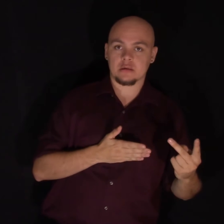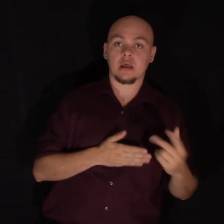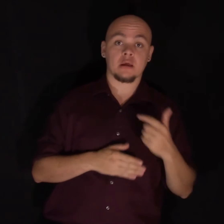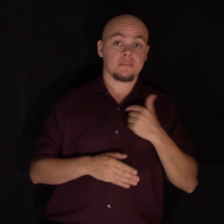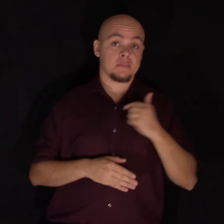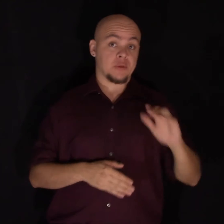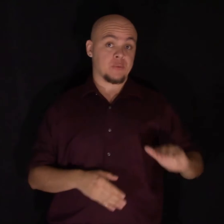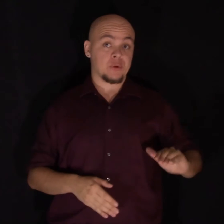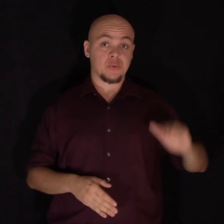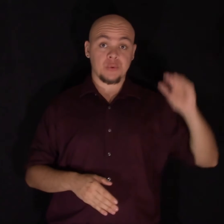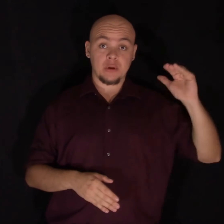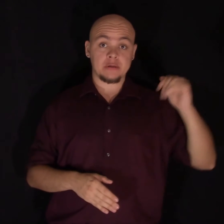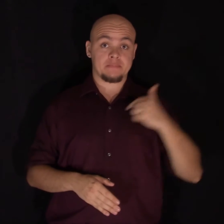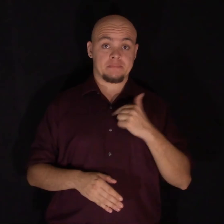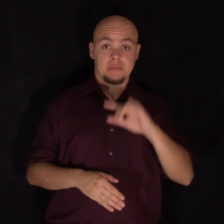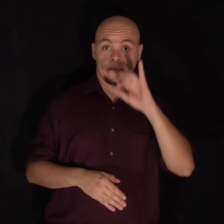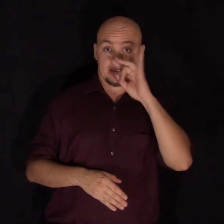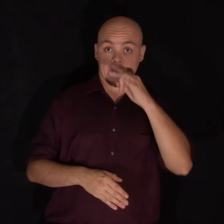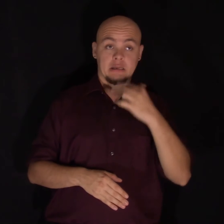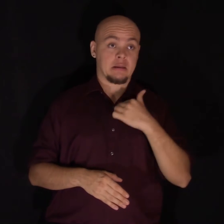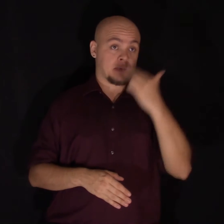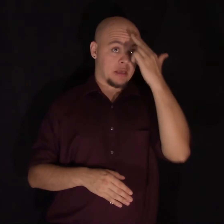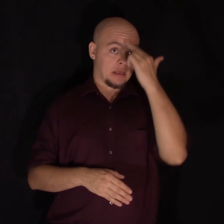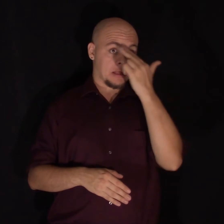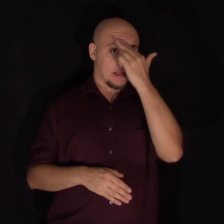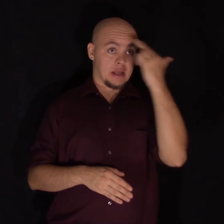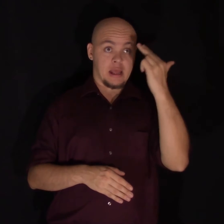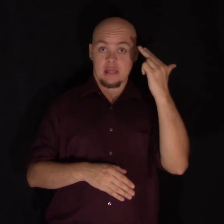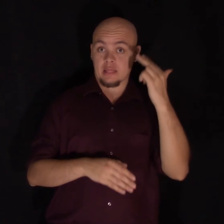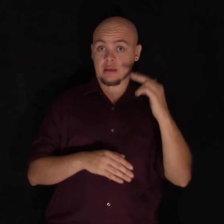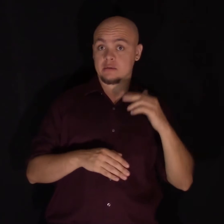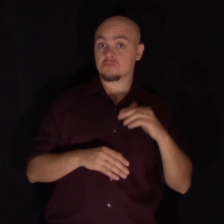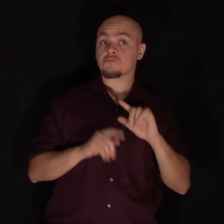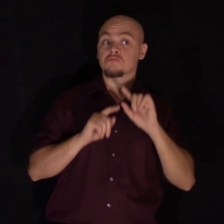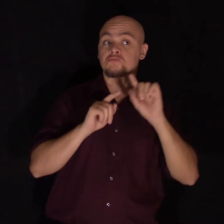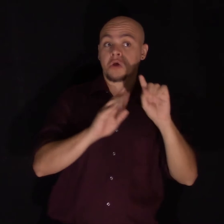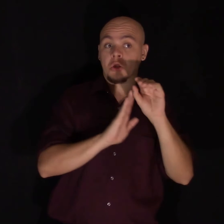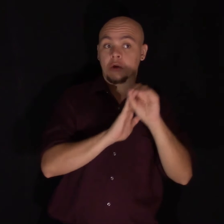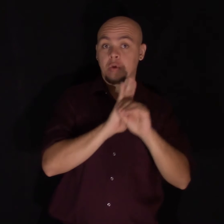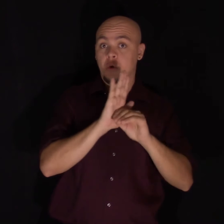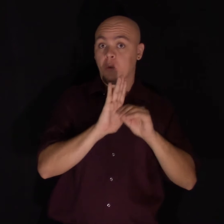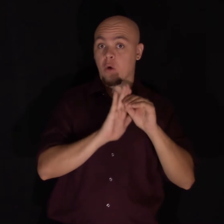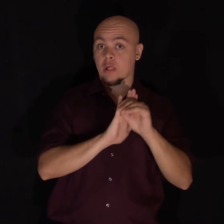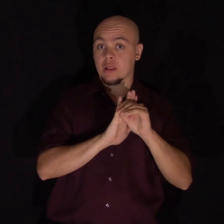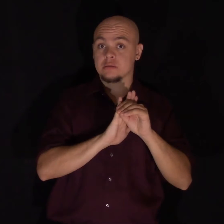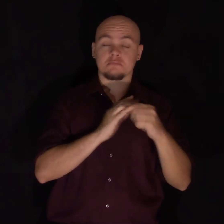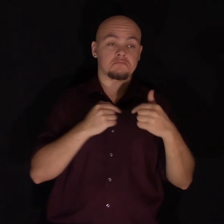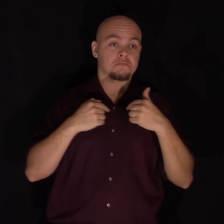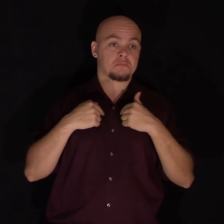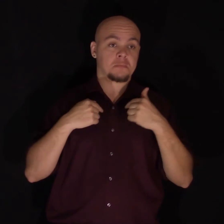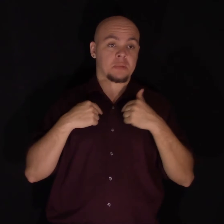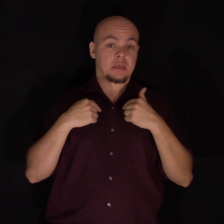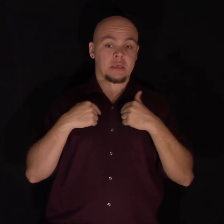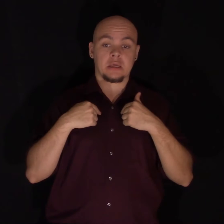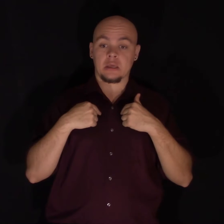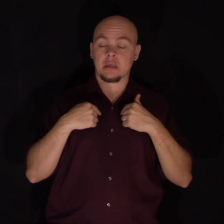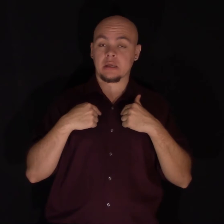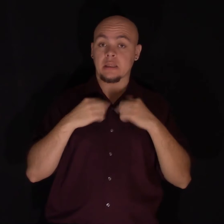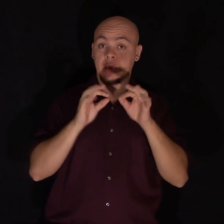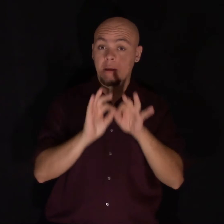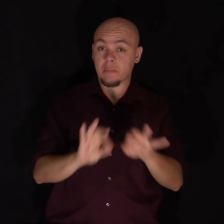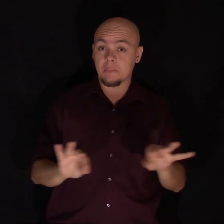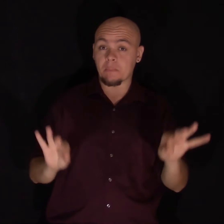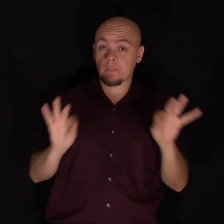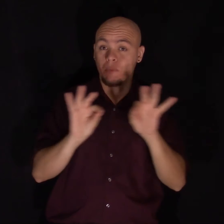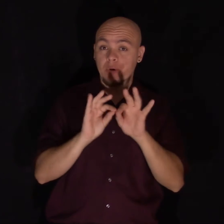up, as a kid in a Catholic family in New Orleans, during Lent, I was always taught that the most meaningful thing one could do